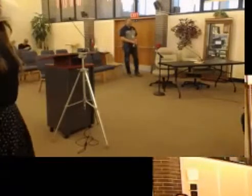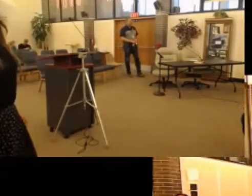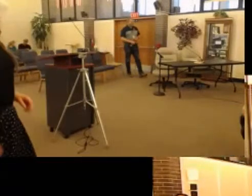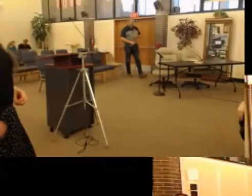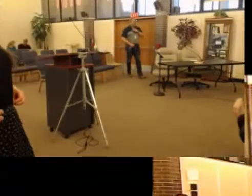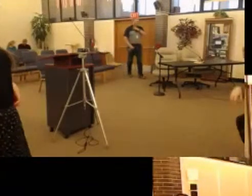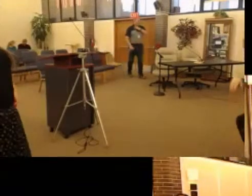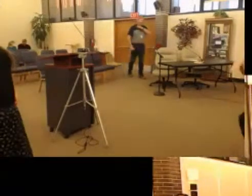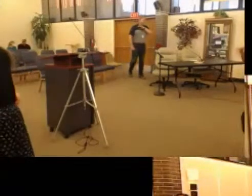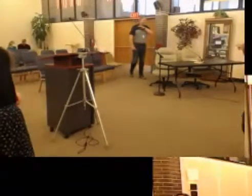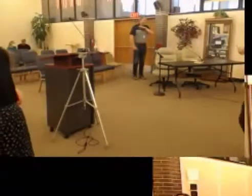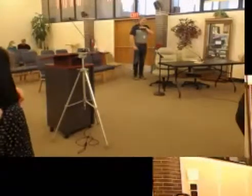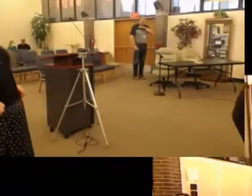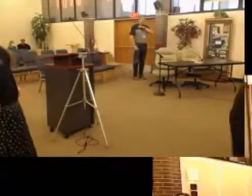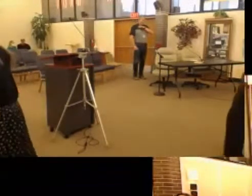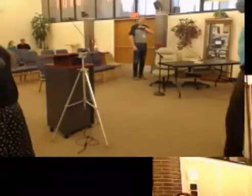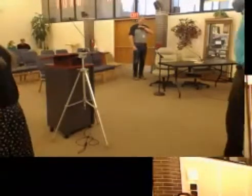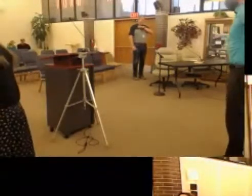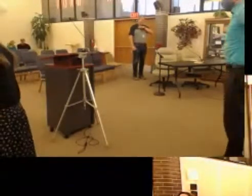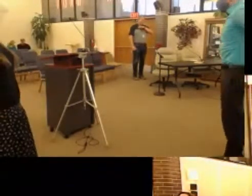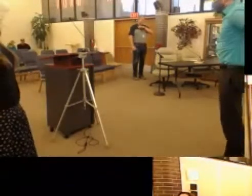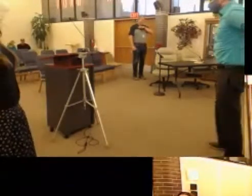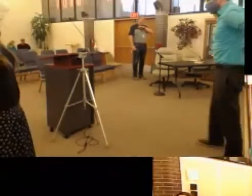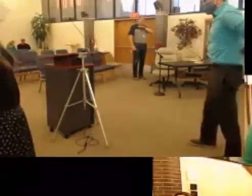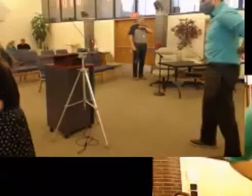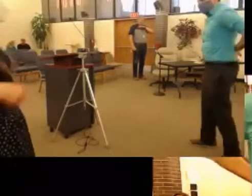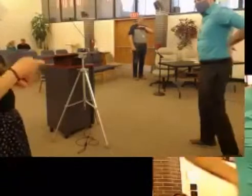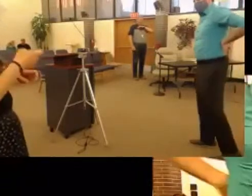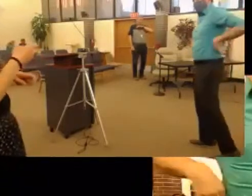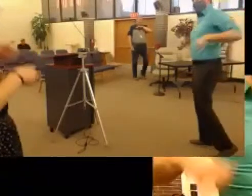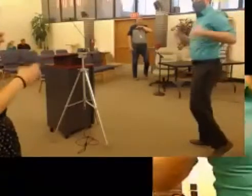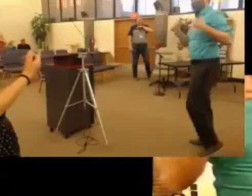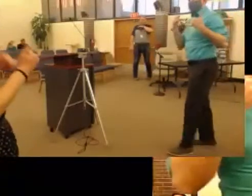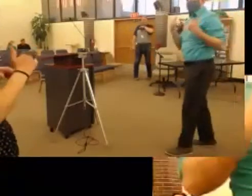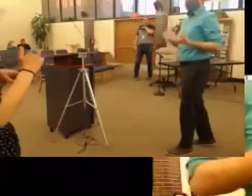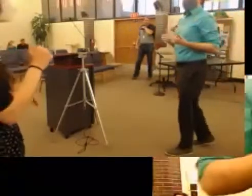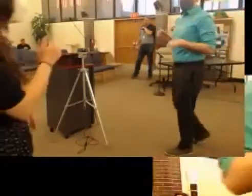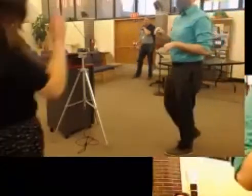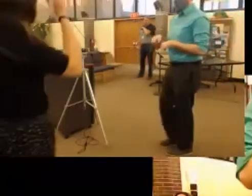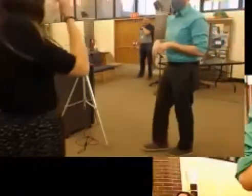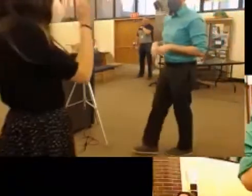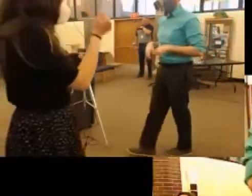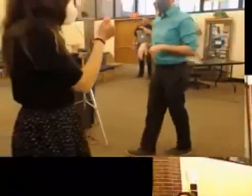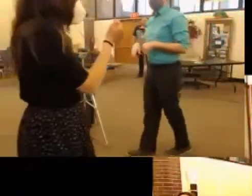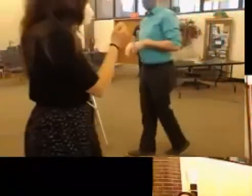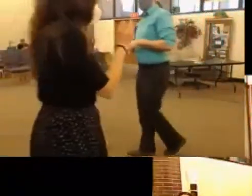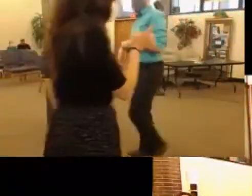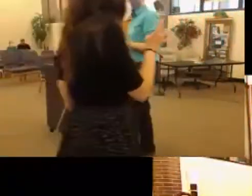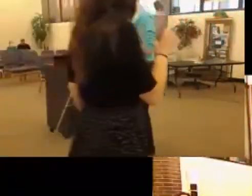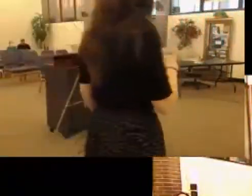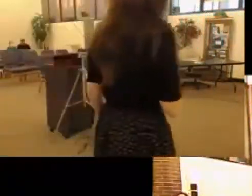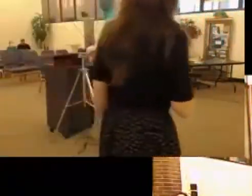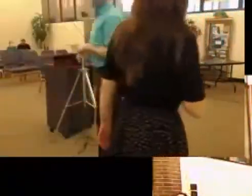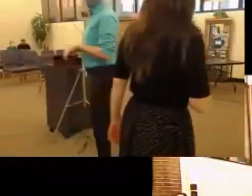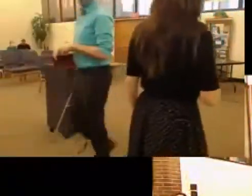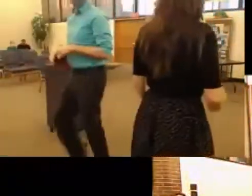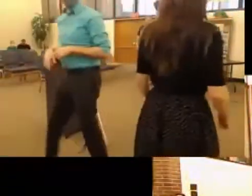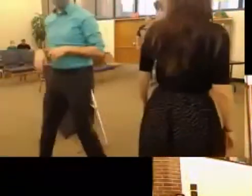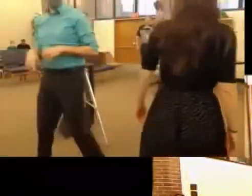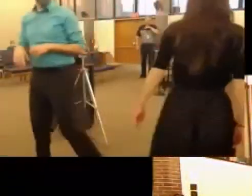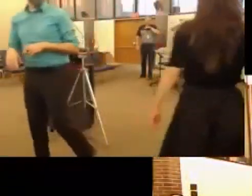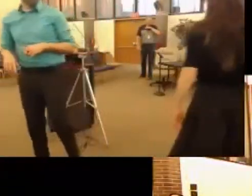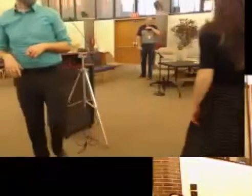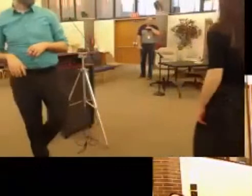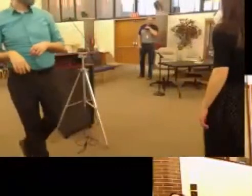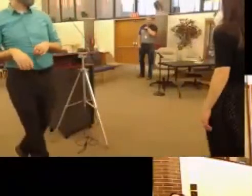right. The other side of the road doesn't help you a whole lot. No, it does not. No. Not unless we want to dig a hole in the middle of the night. Yeah. I